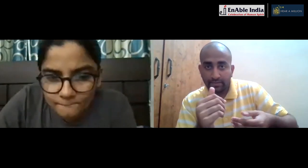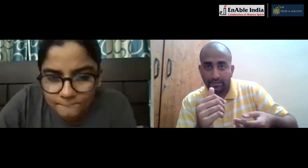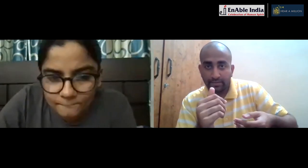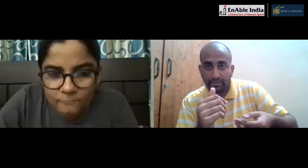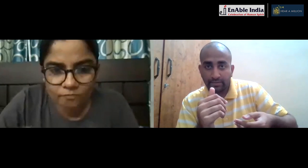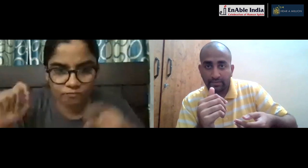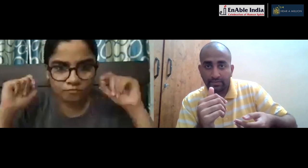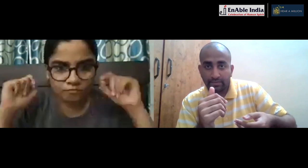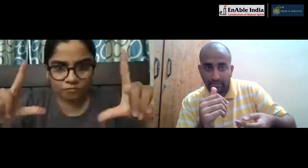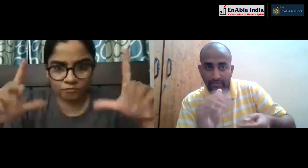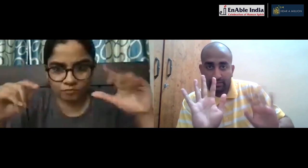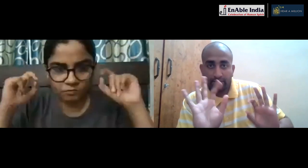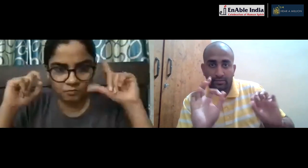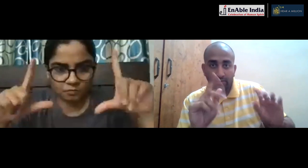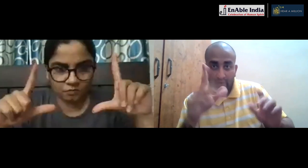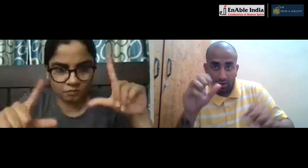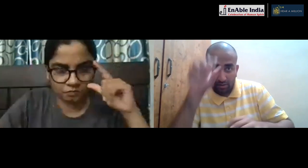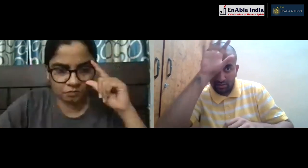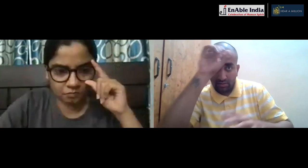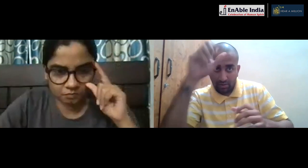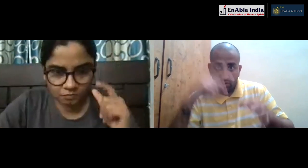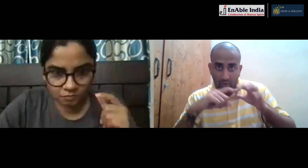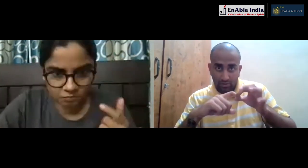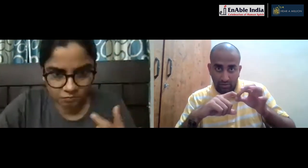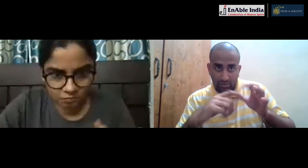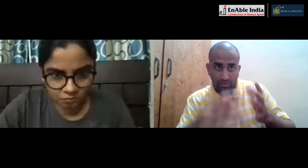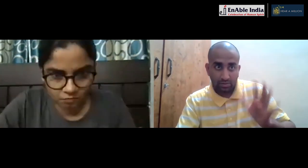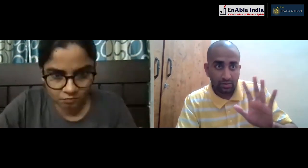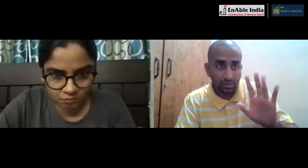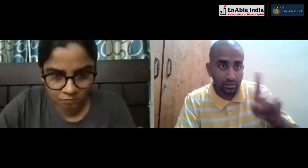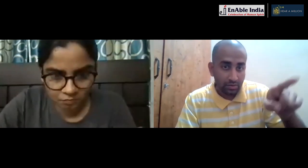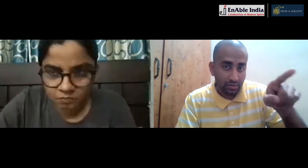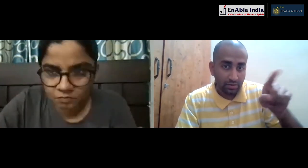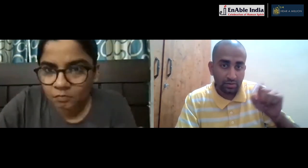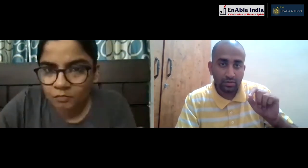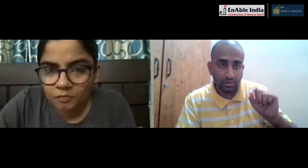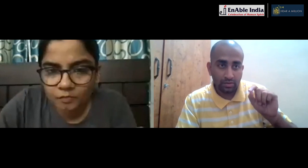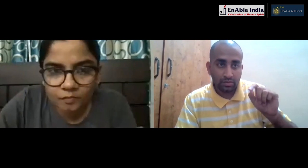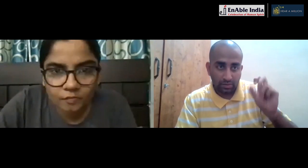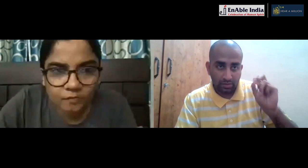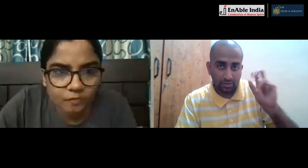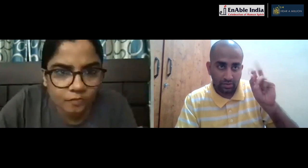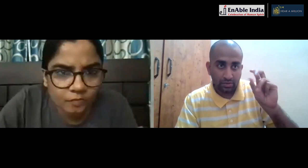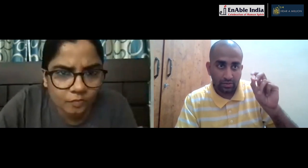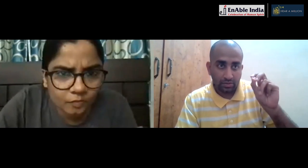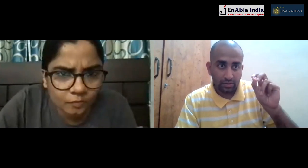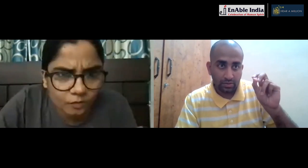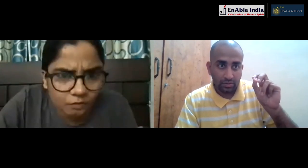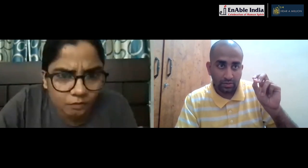Nisha, you want to join? What? I'll voice. No, it's okay.